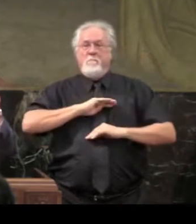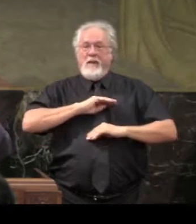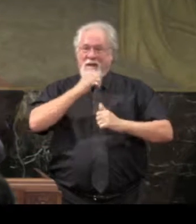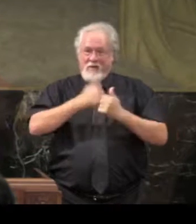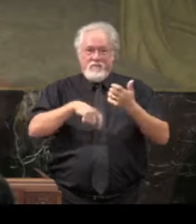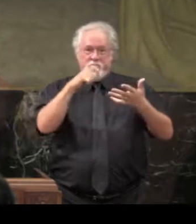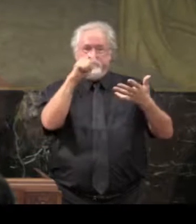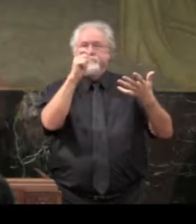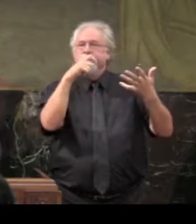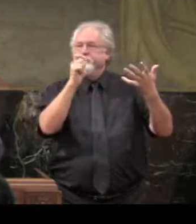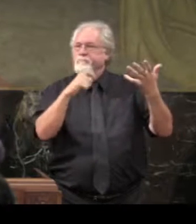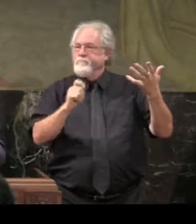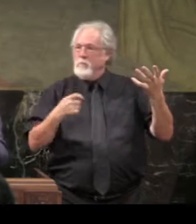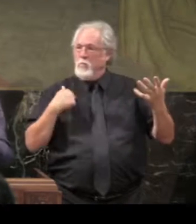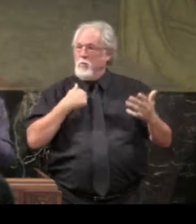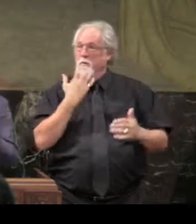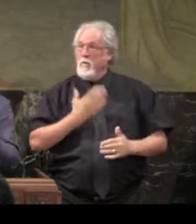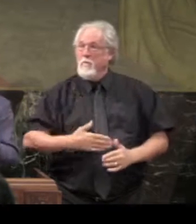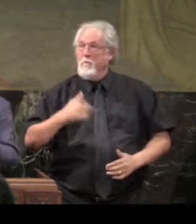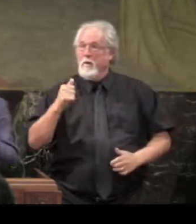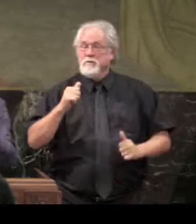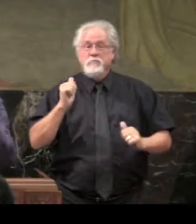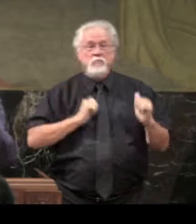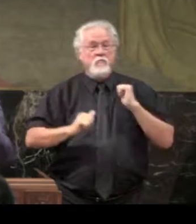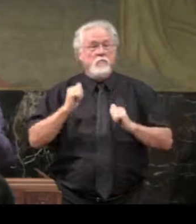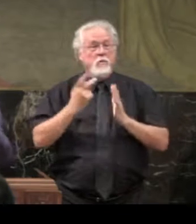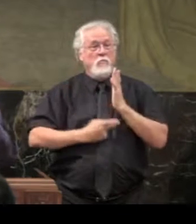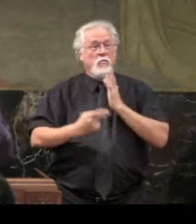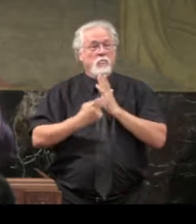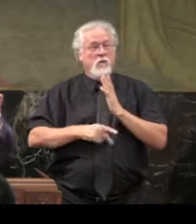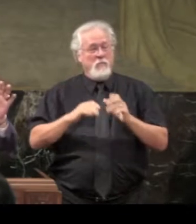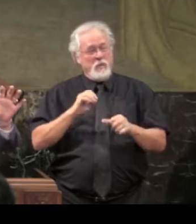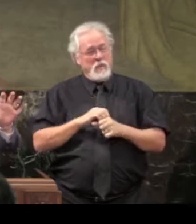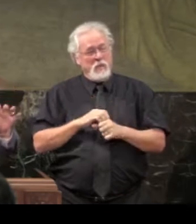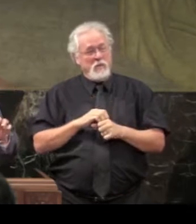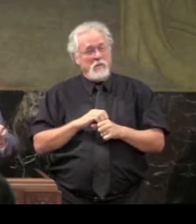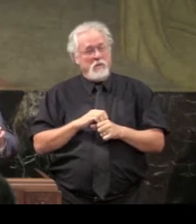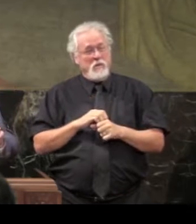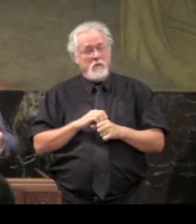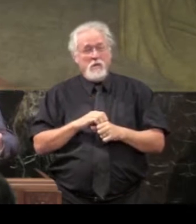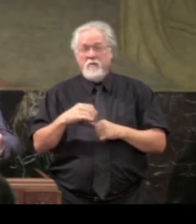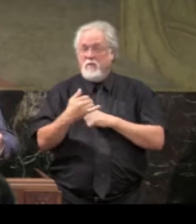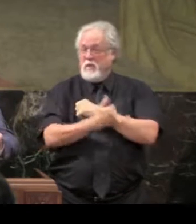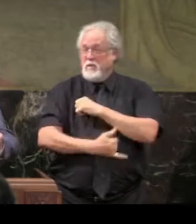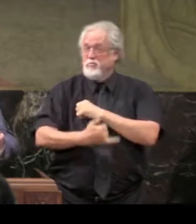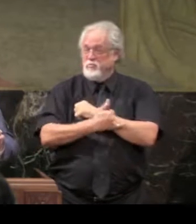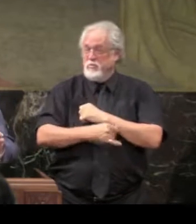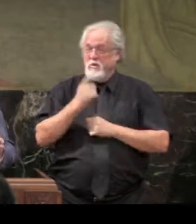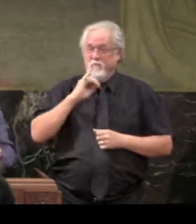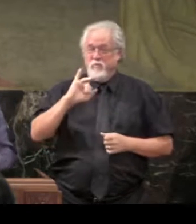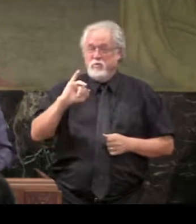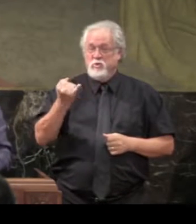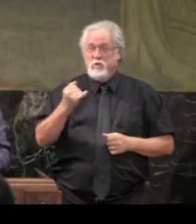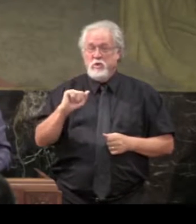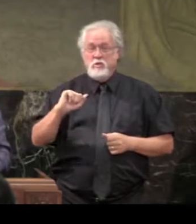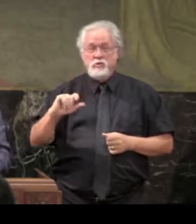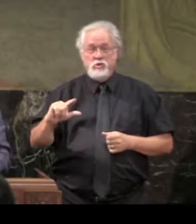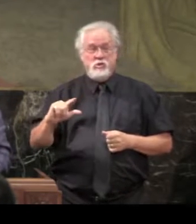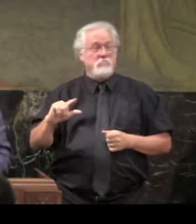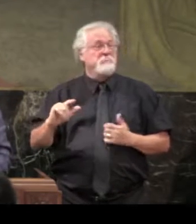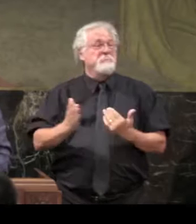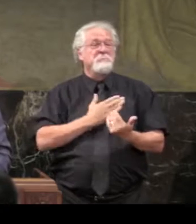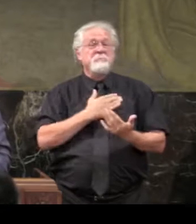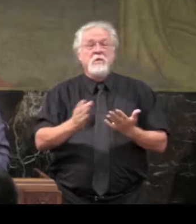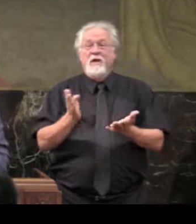benchmark. And in fact, this past year, we were the best performing program in the country for JAG. And so despite